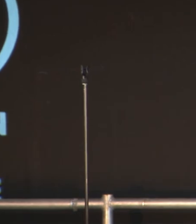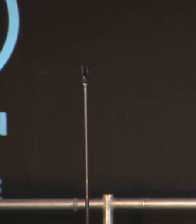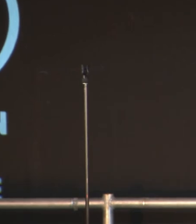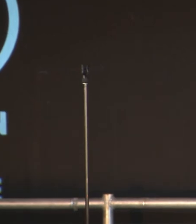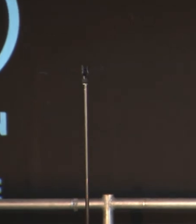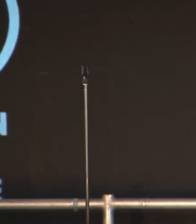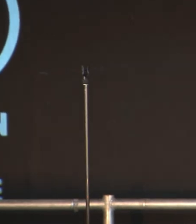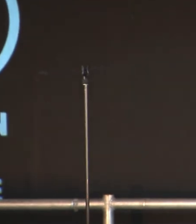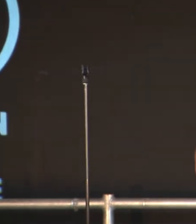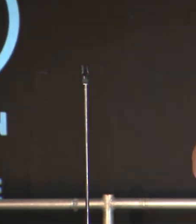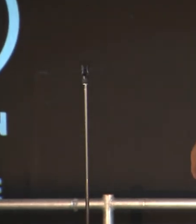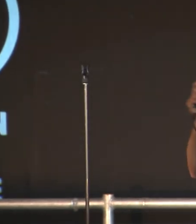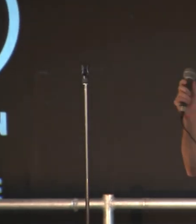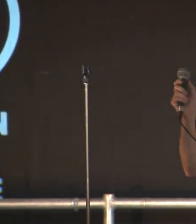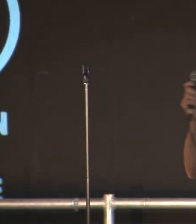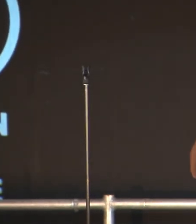Does anyone actually like Heineken?